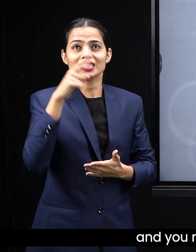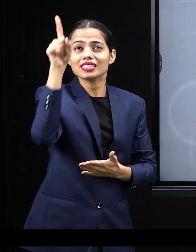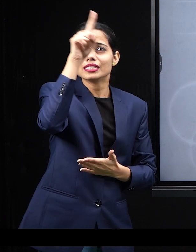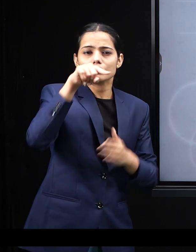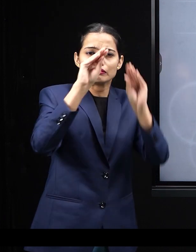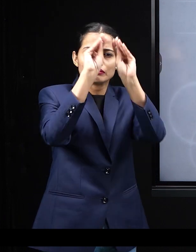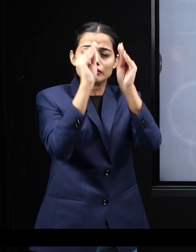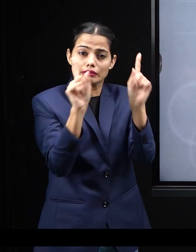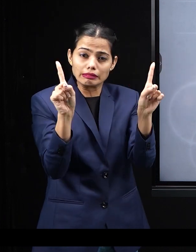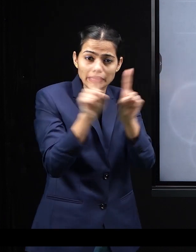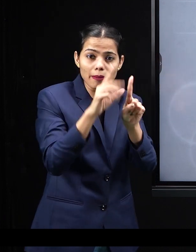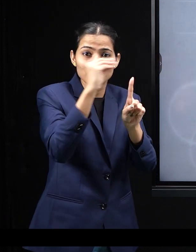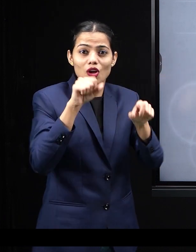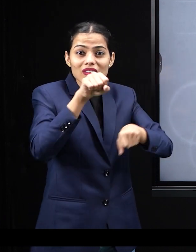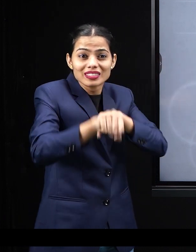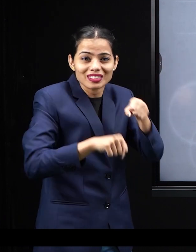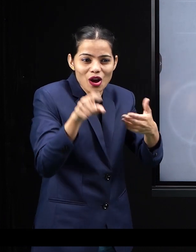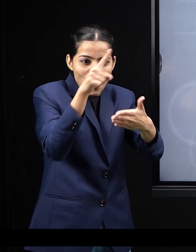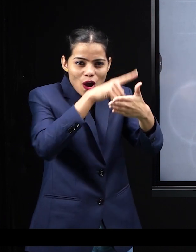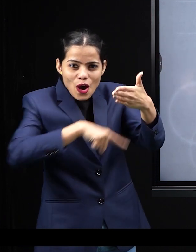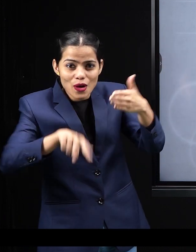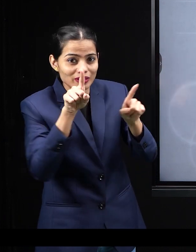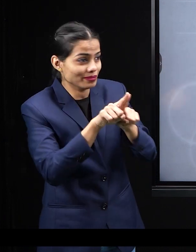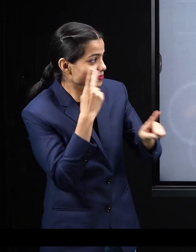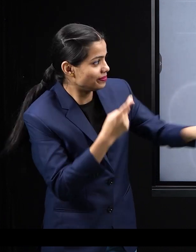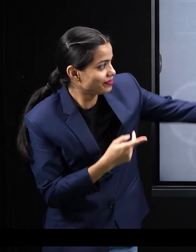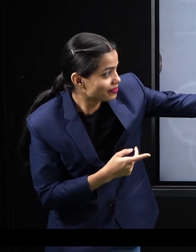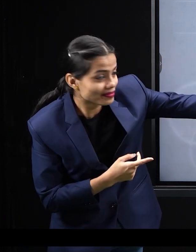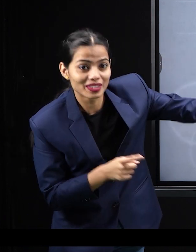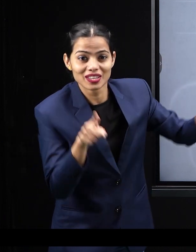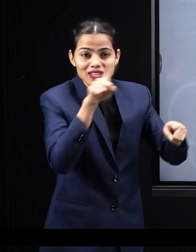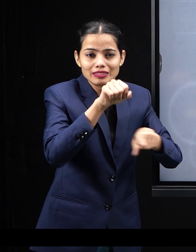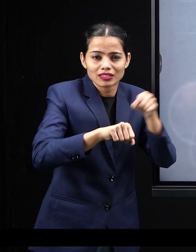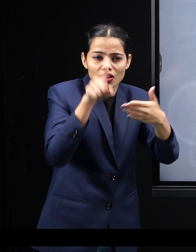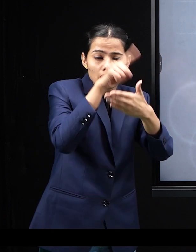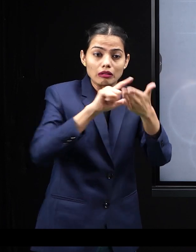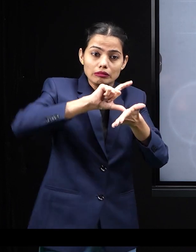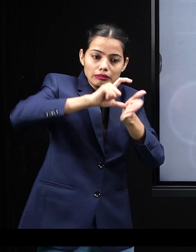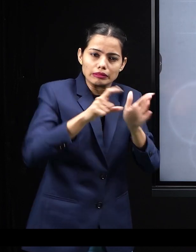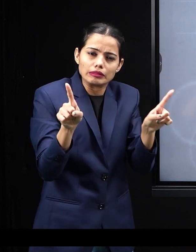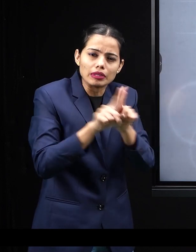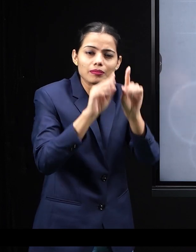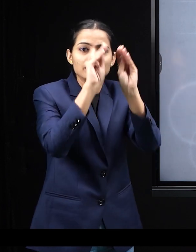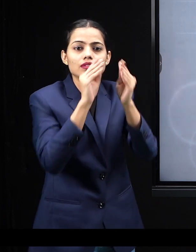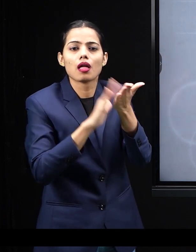The moon shape and the wheels of a bicycle remind you of a special geometric figure, the